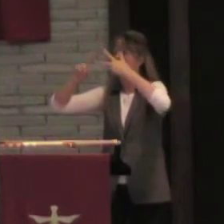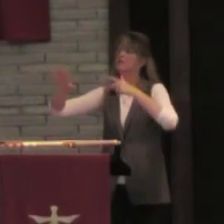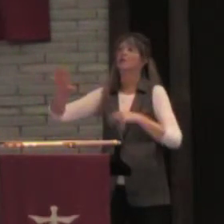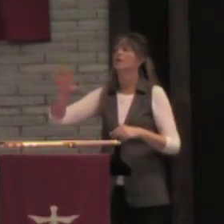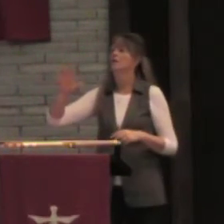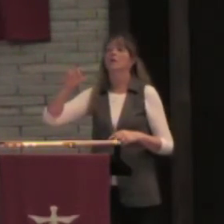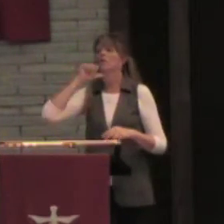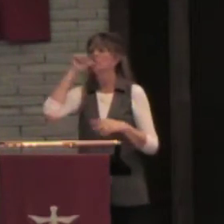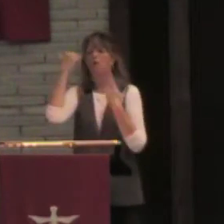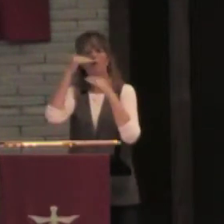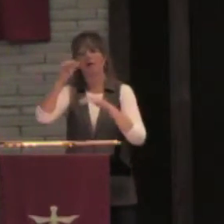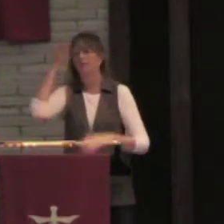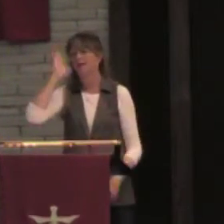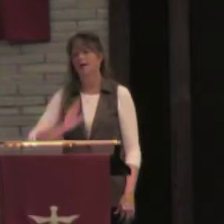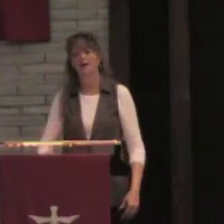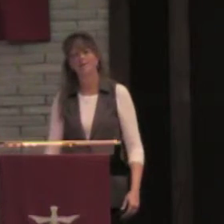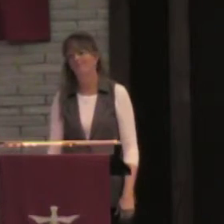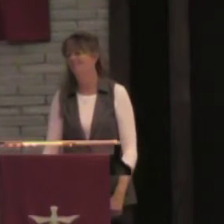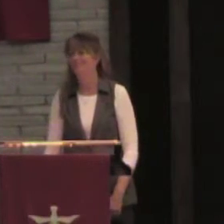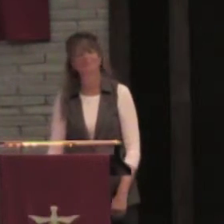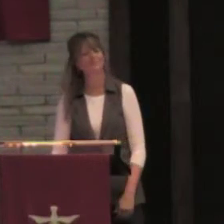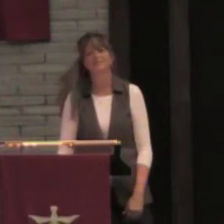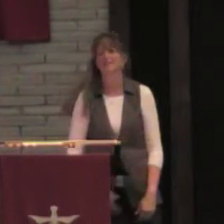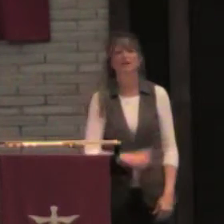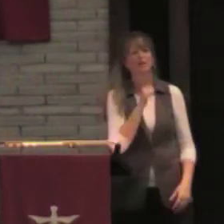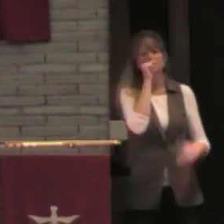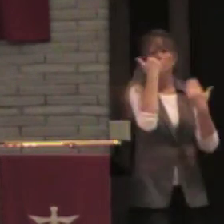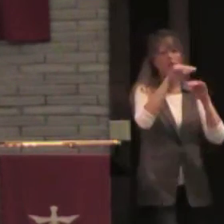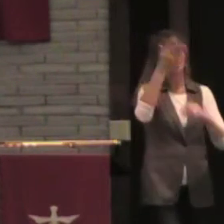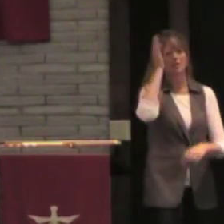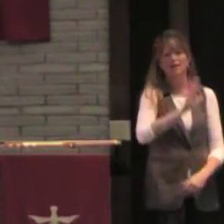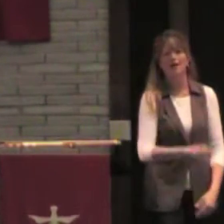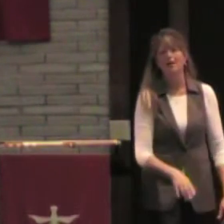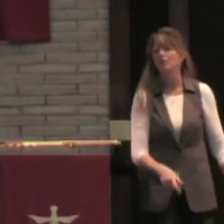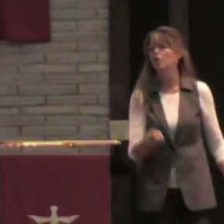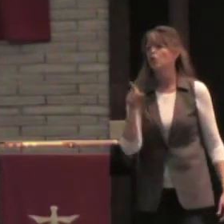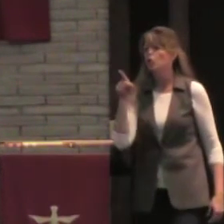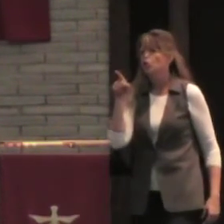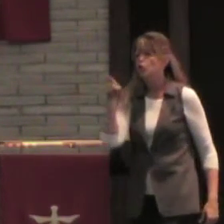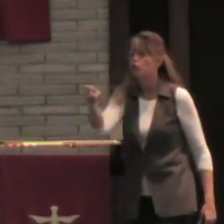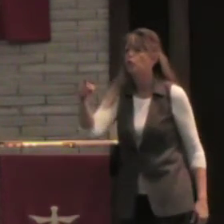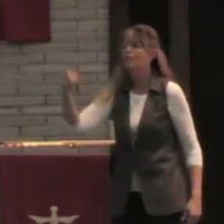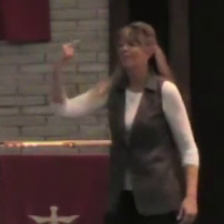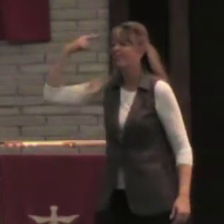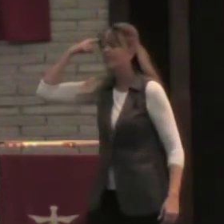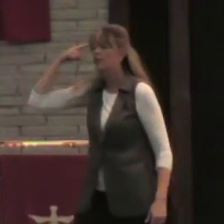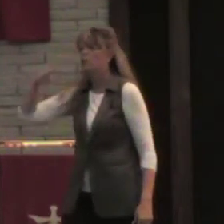So the third thing is don't limit God. Do not put limits on God.